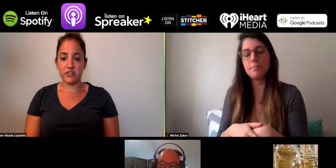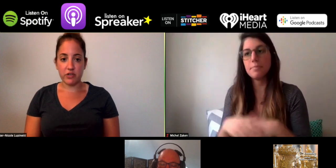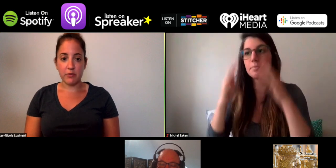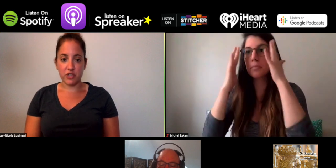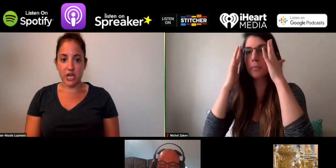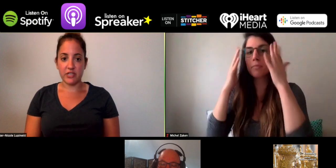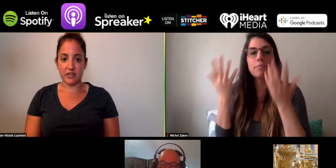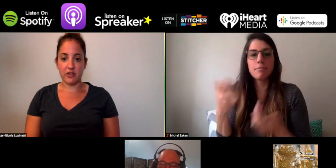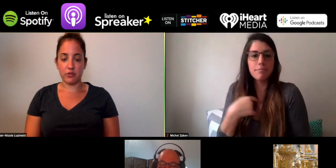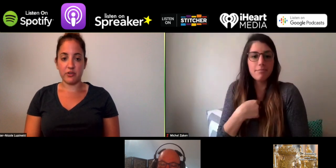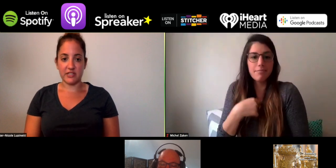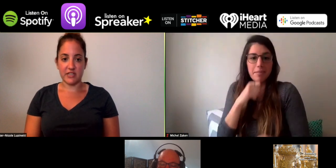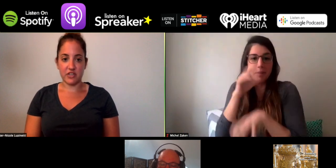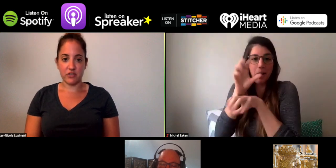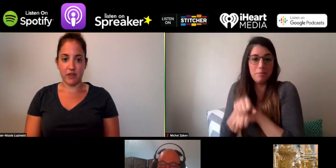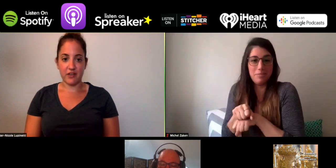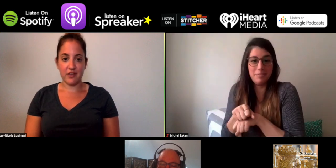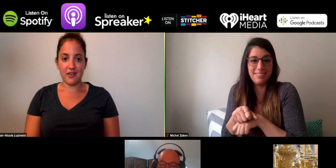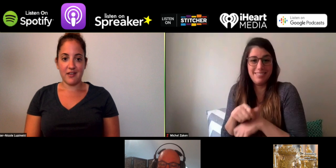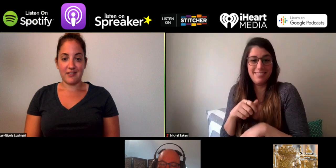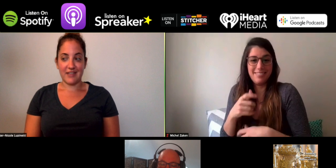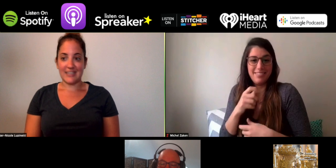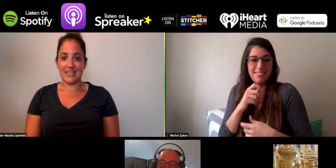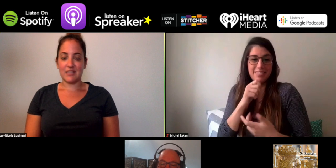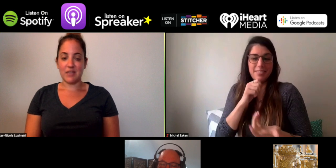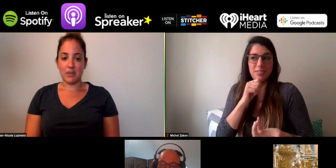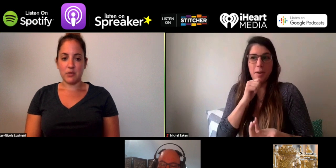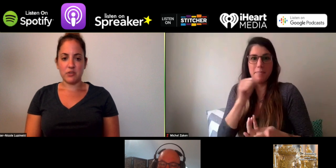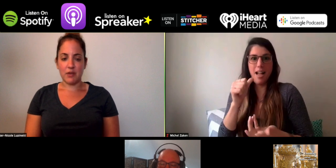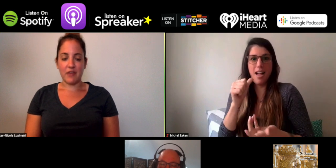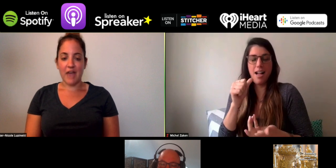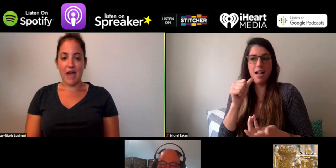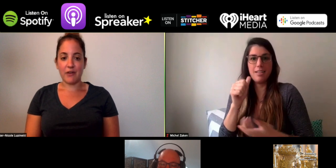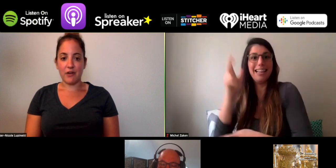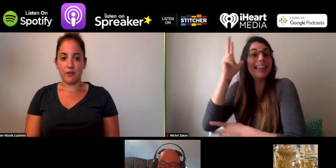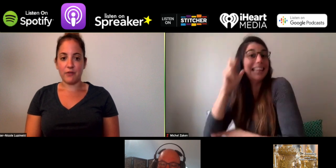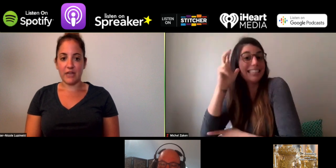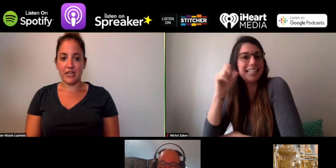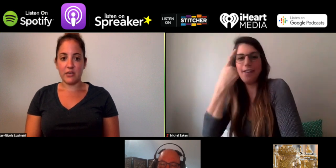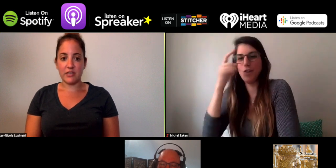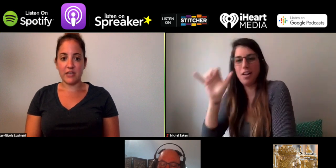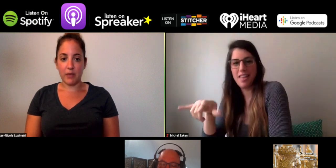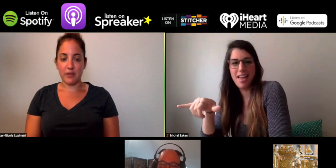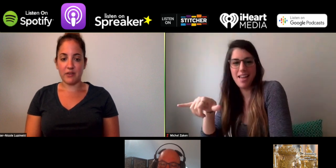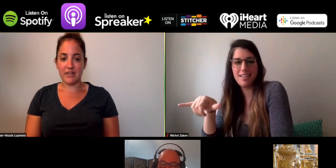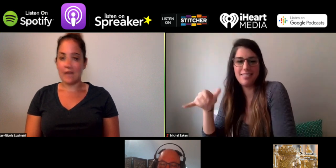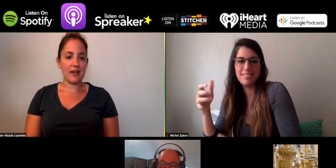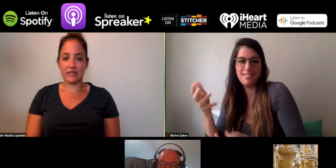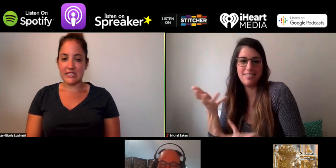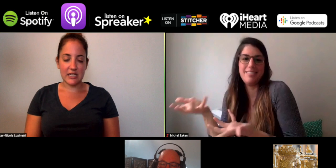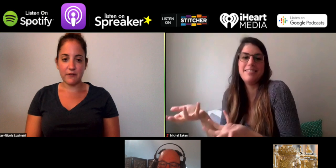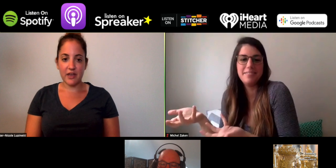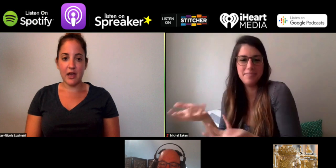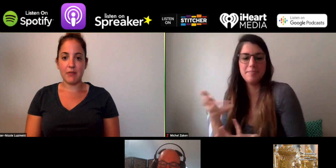or scream or shout to get the other person's attention, right? That's not something I'm used to. I'm not in the habit of getting cues that way because I'm